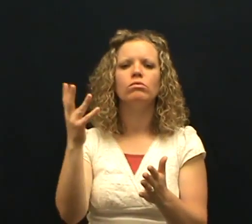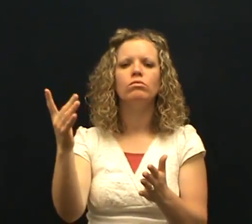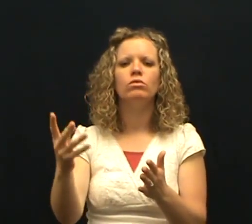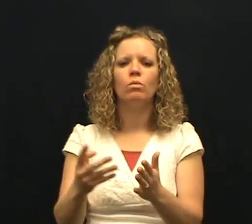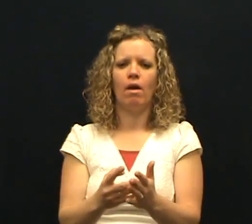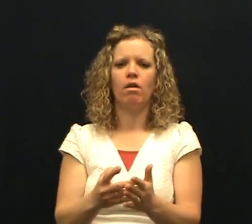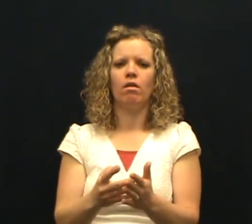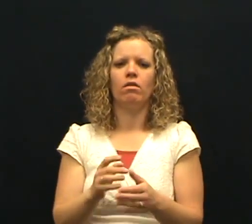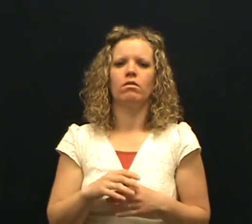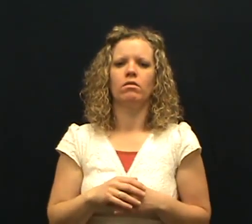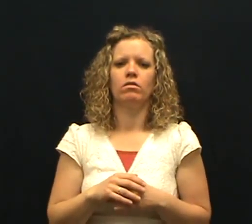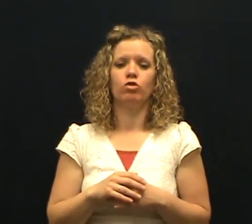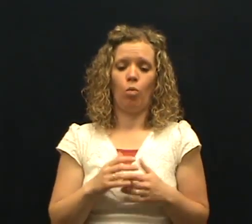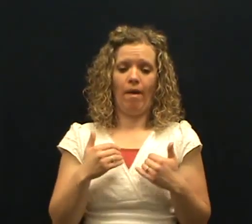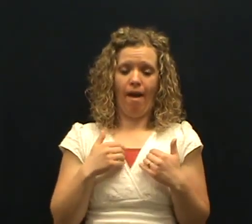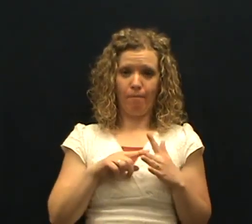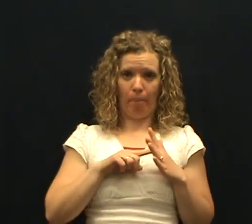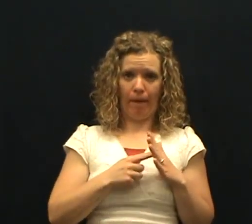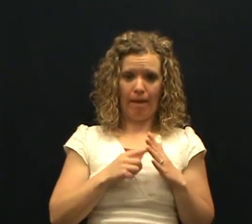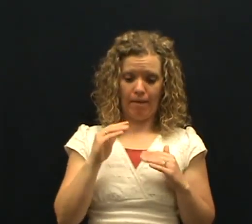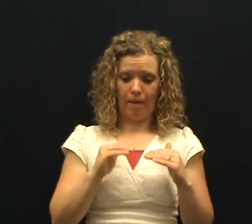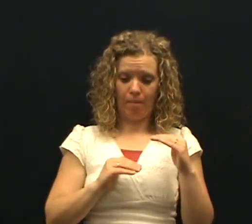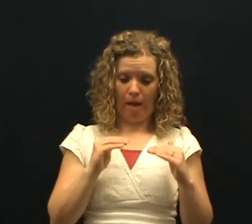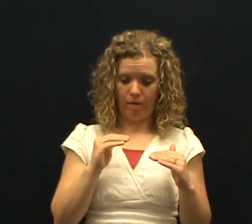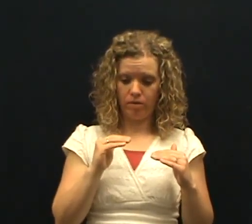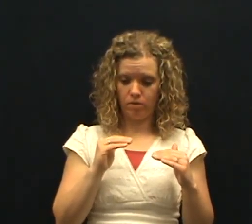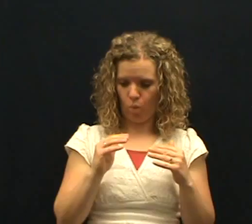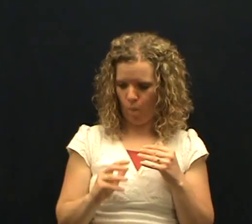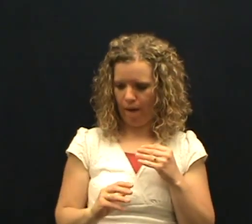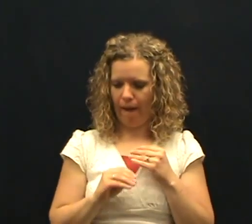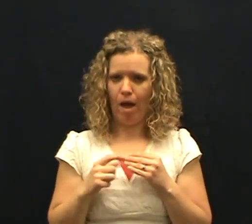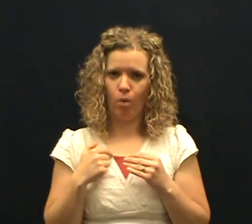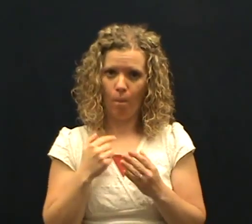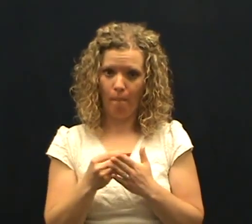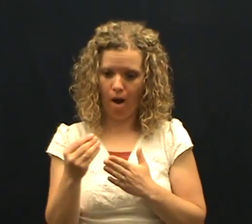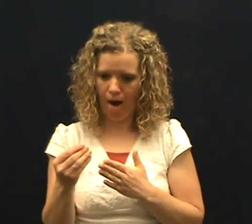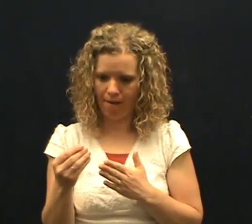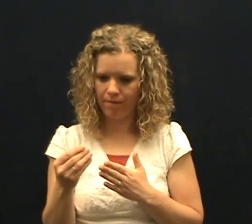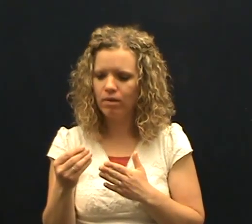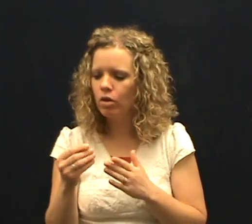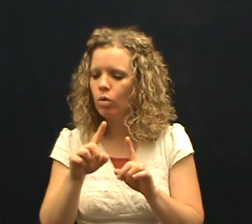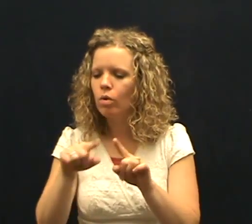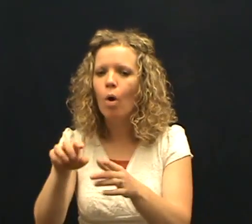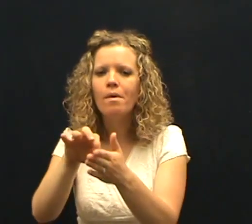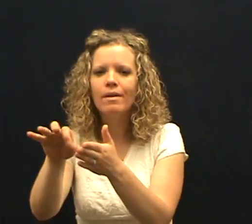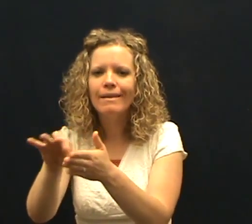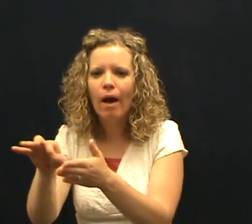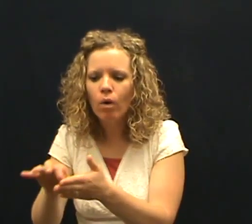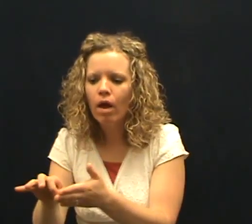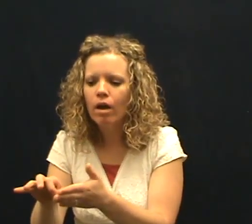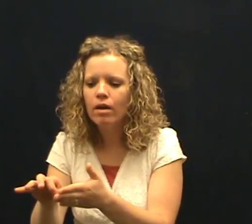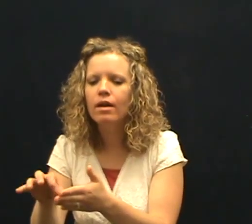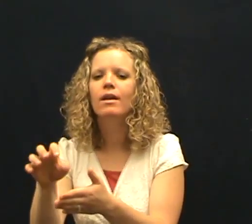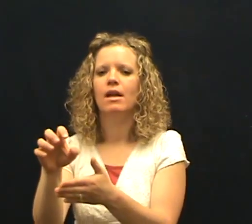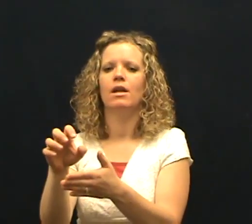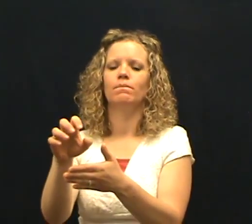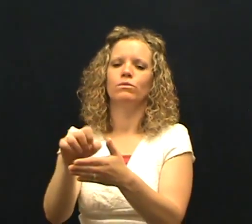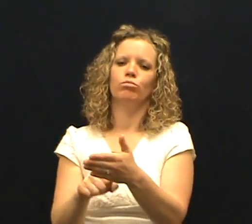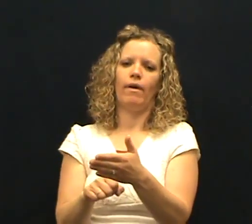previous balance, we add what we purchased, we count what we've got now, we subtract that, and the difference